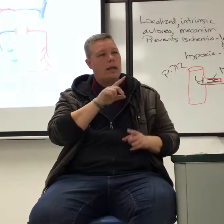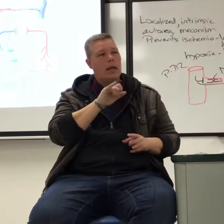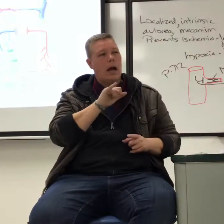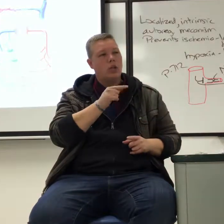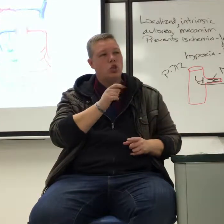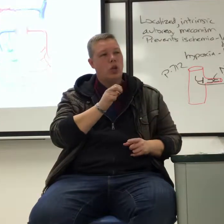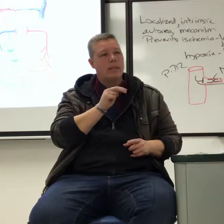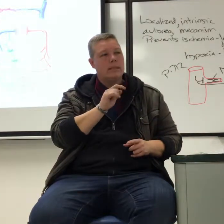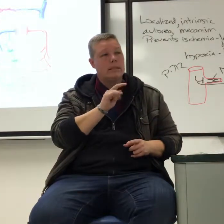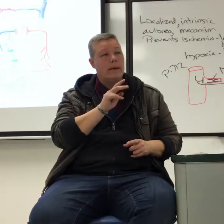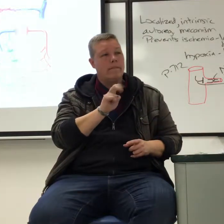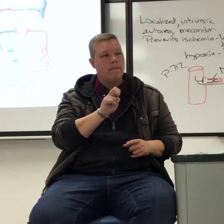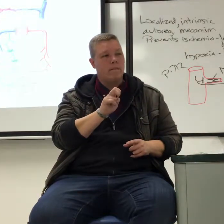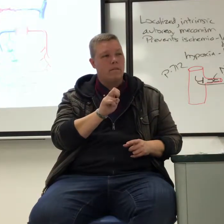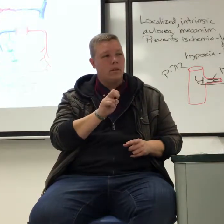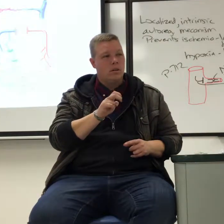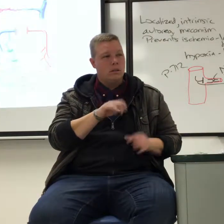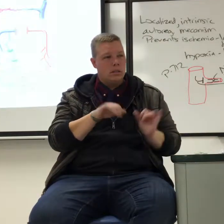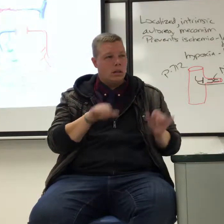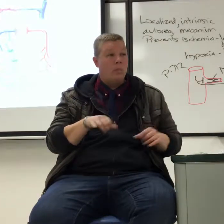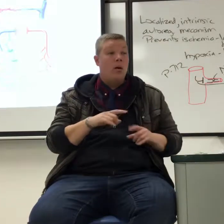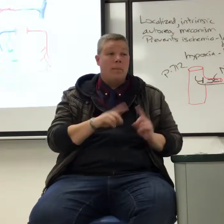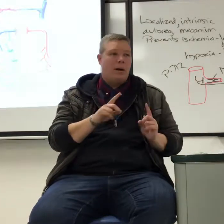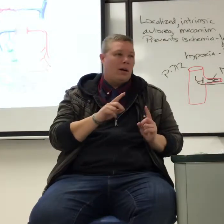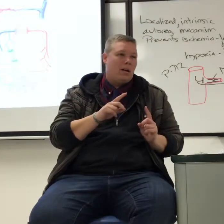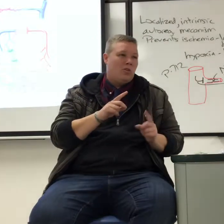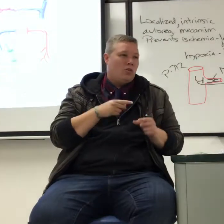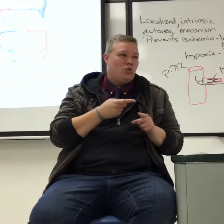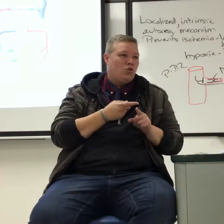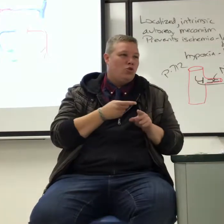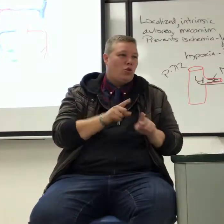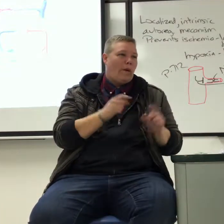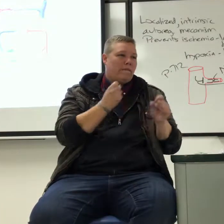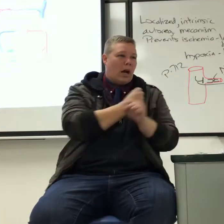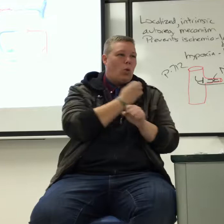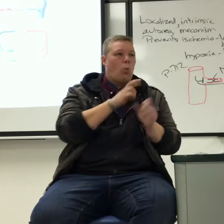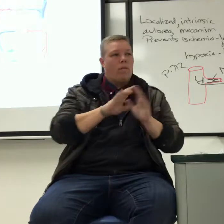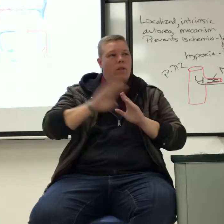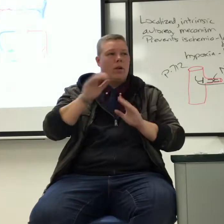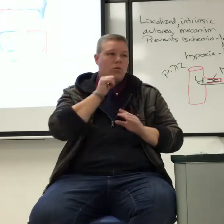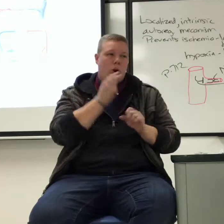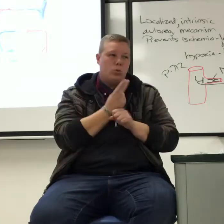so you constrict it. So I'll draw, like, say, 3